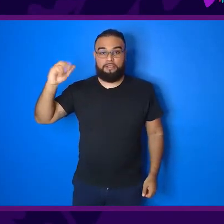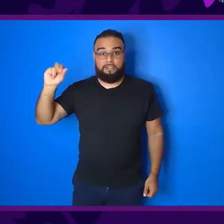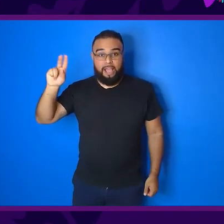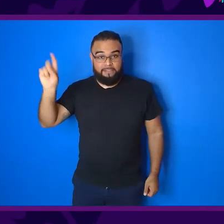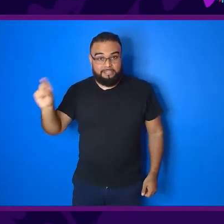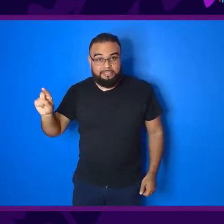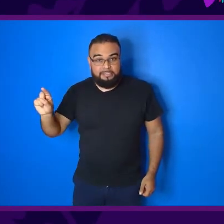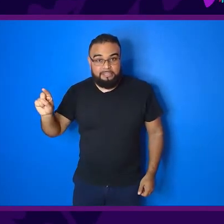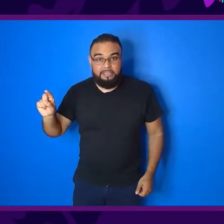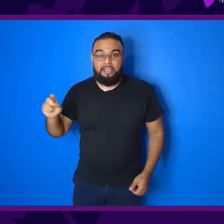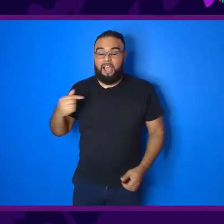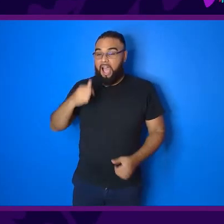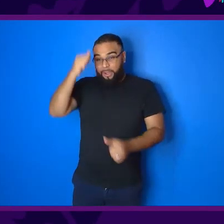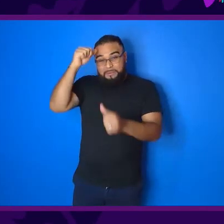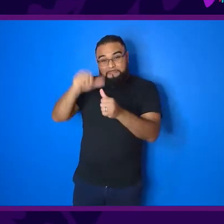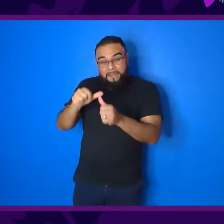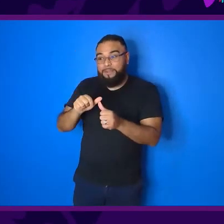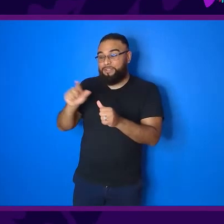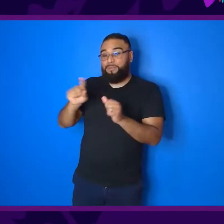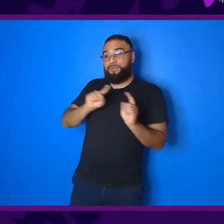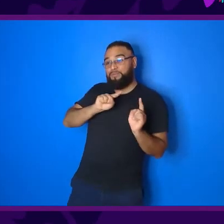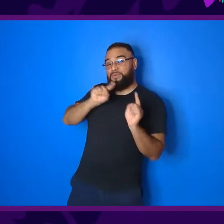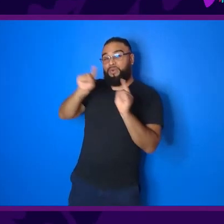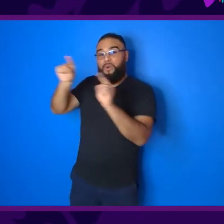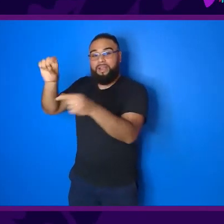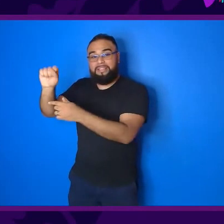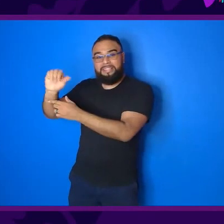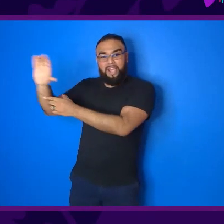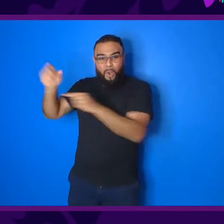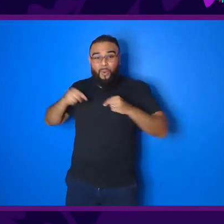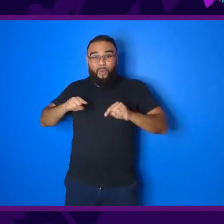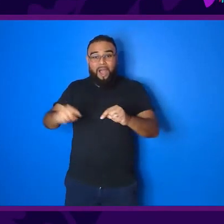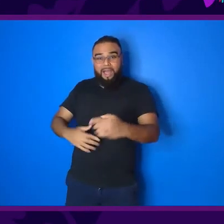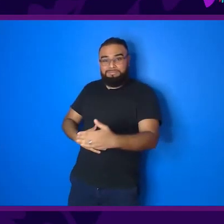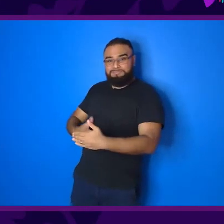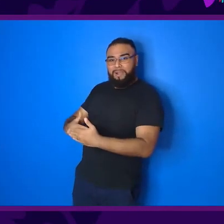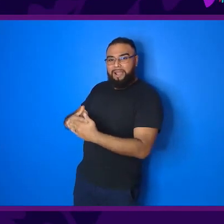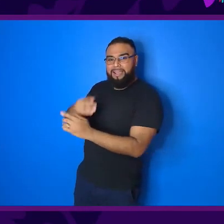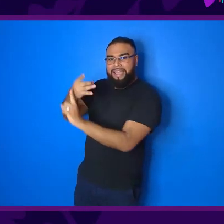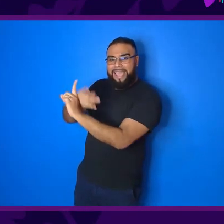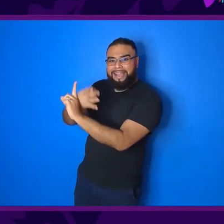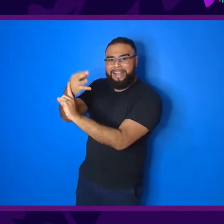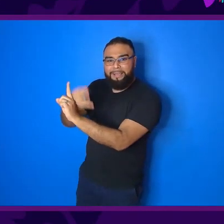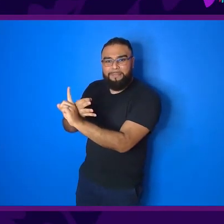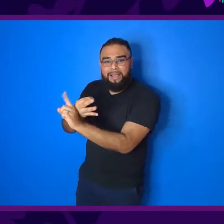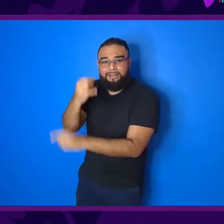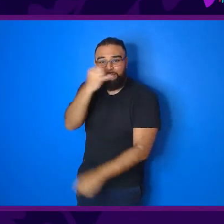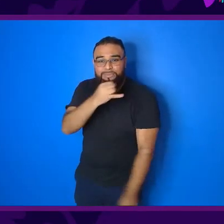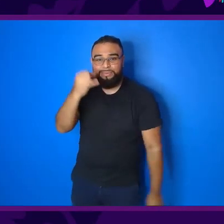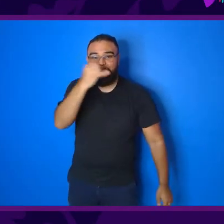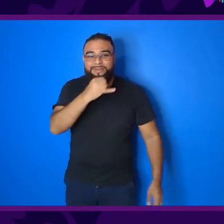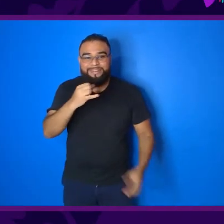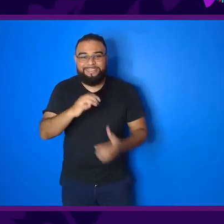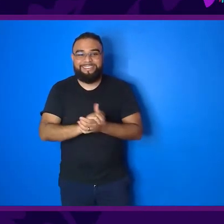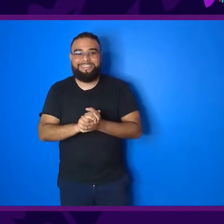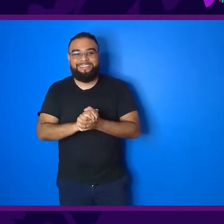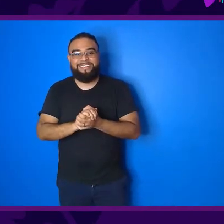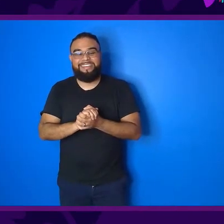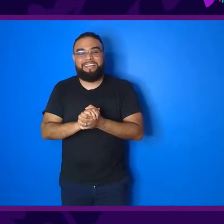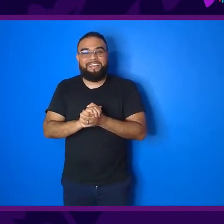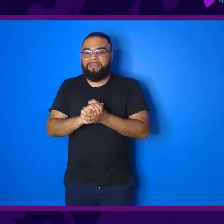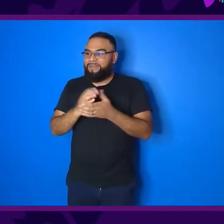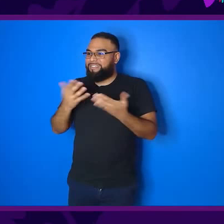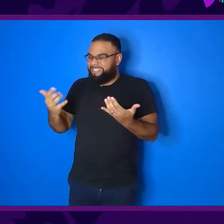Sacramento, and she was 8-9 months pregnant with another child, but still working to